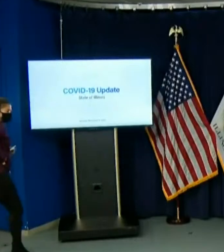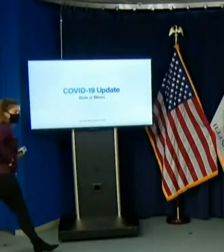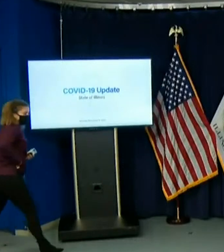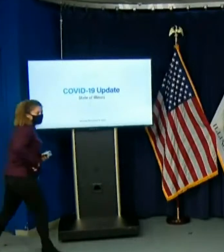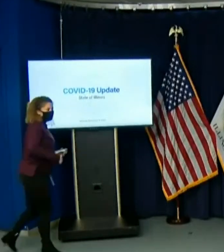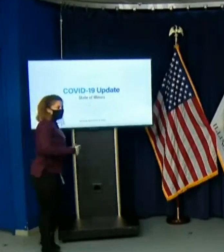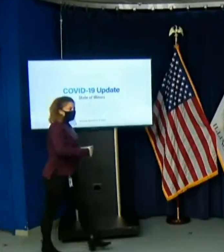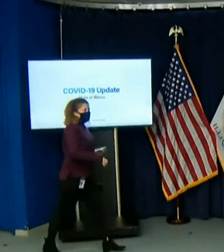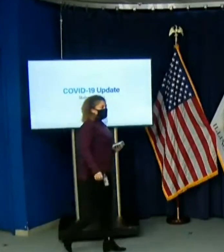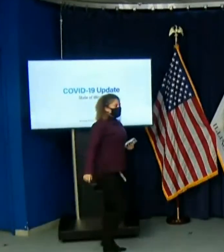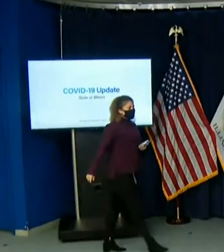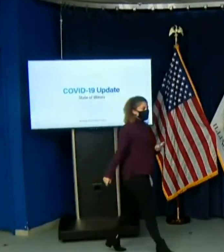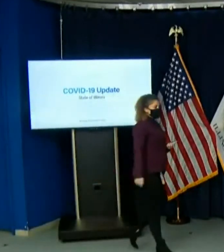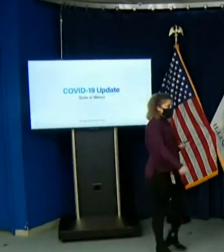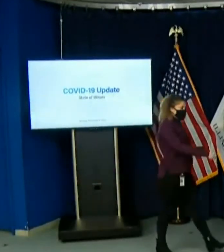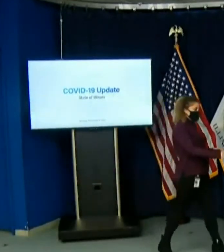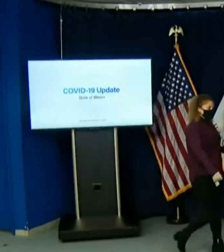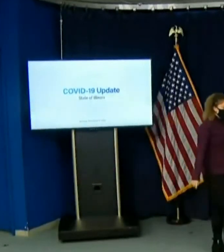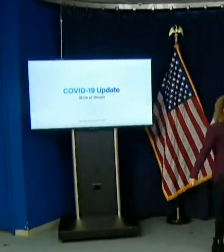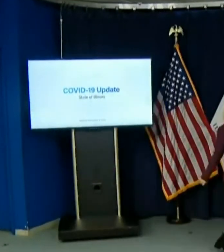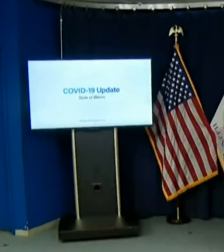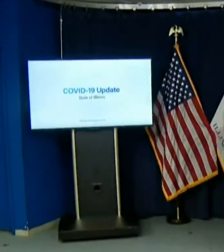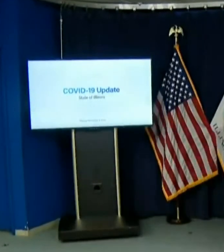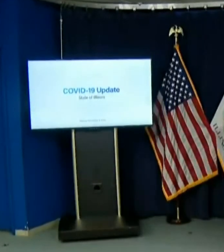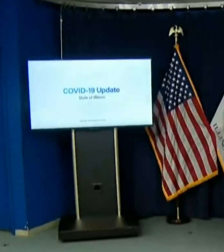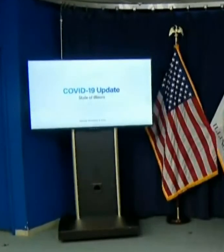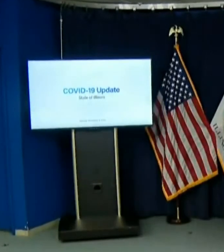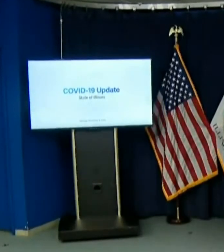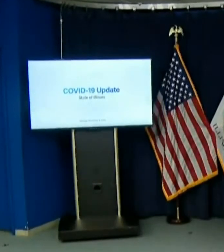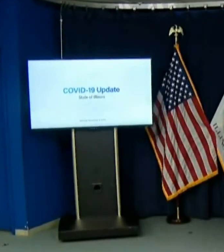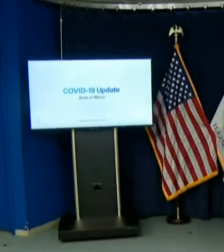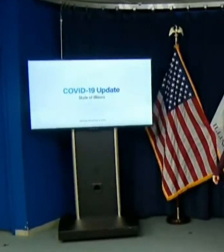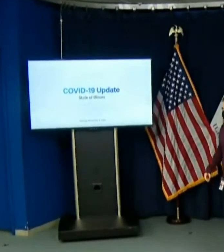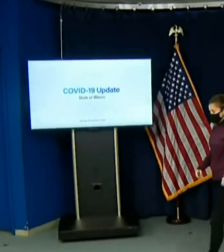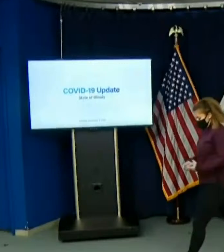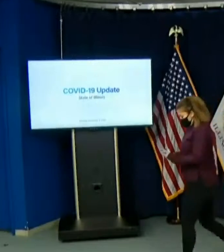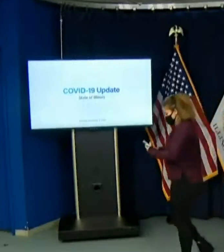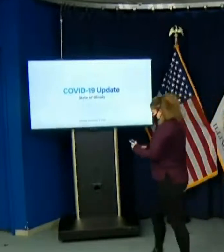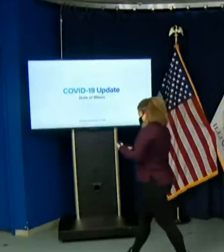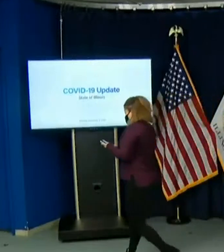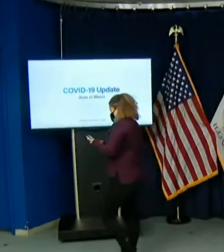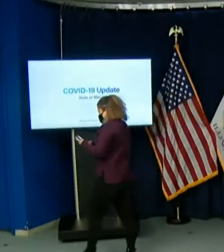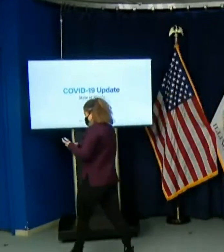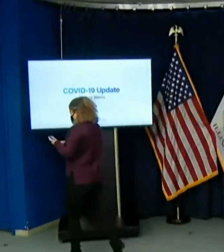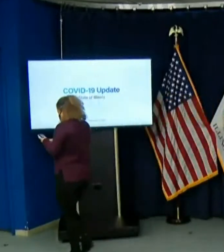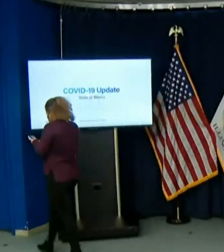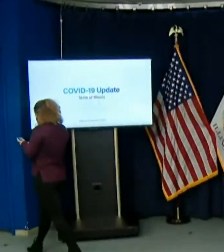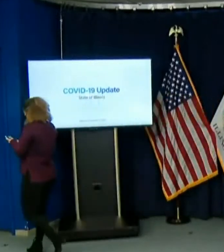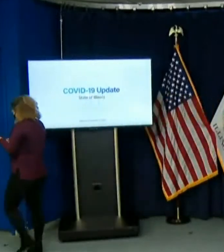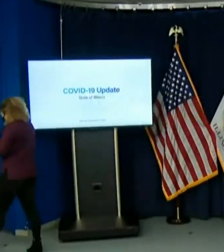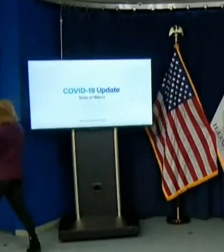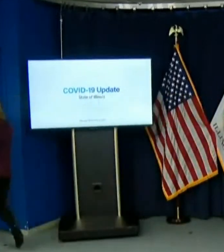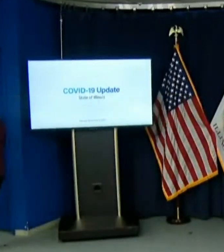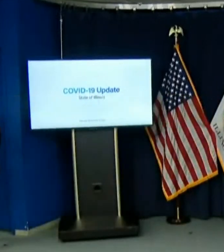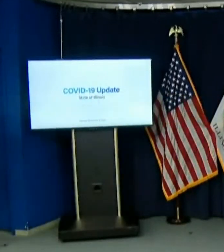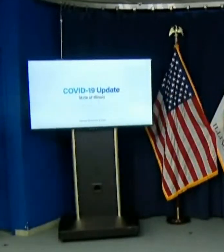I'm sure this is all new, so I don't want Yeah. to mess with it. No, no.